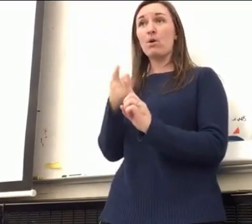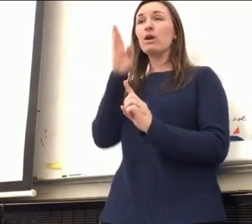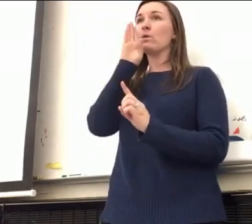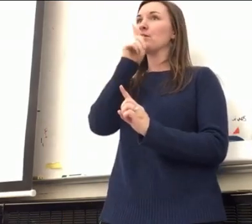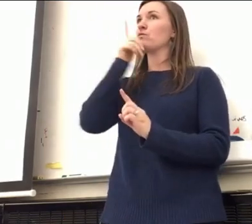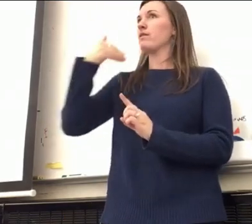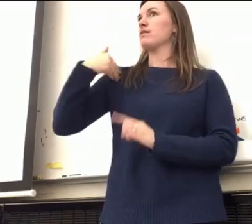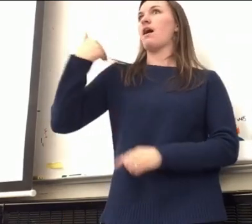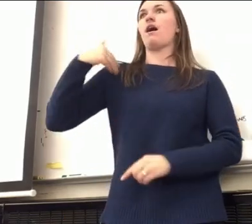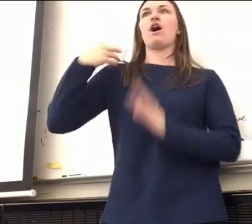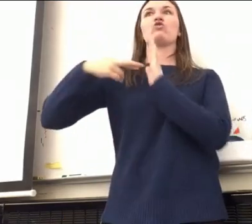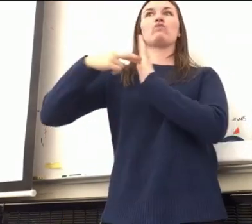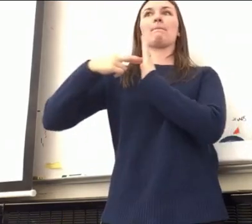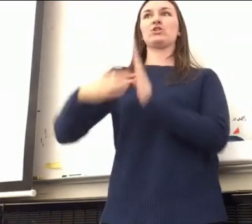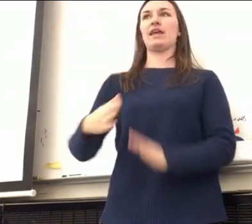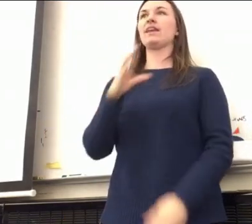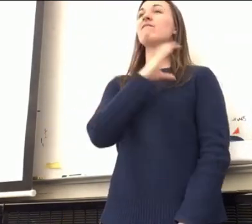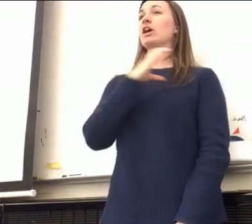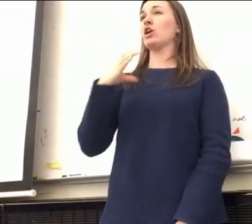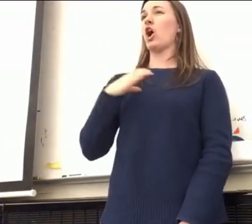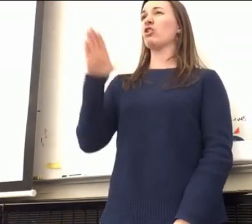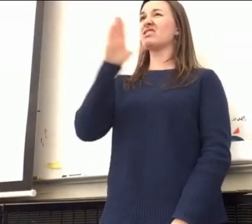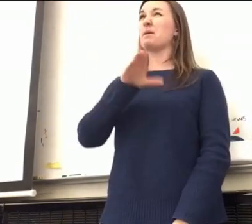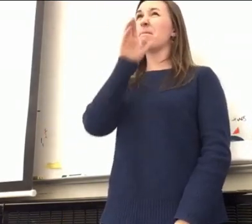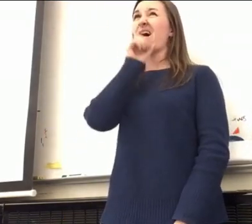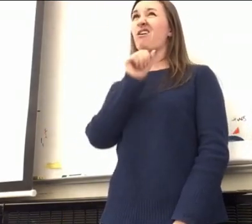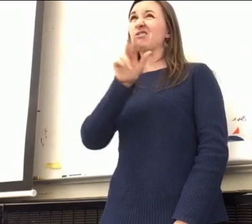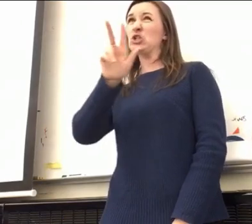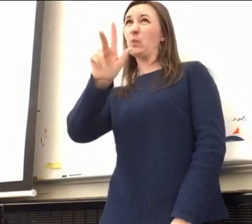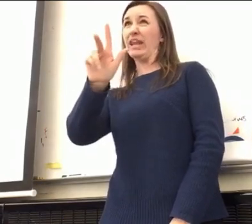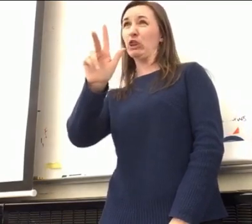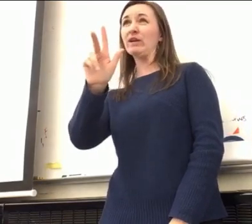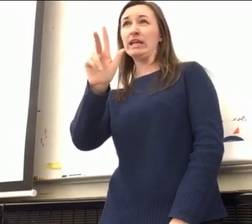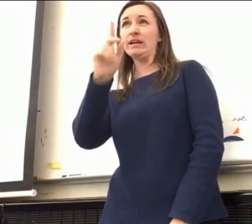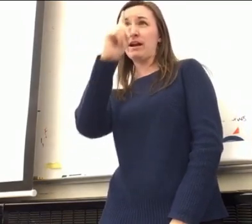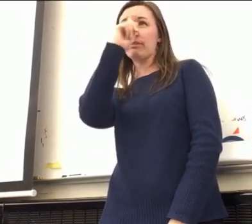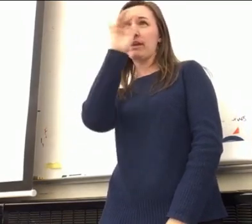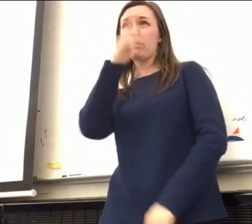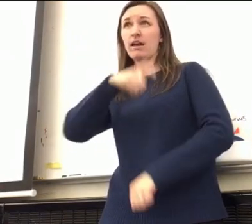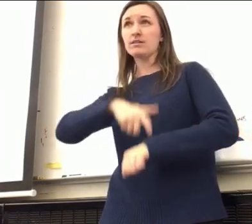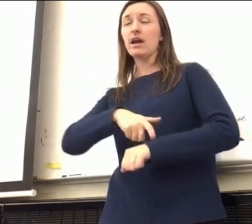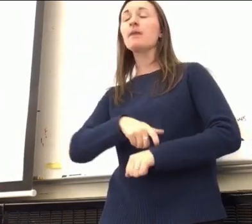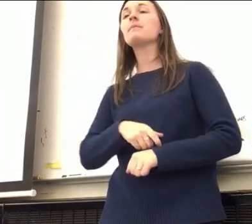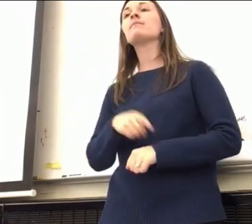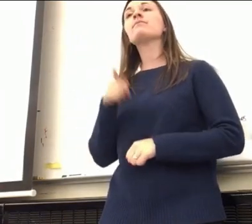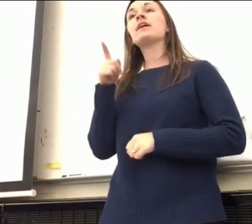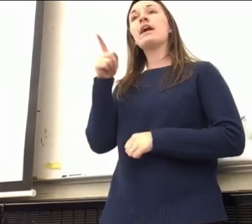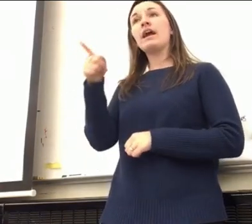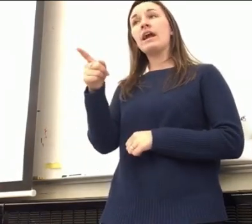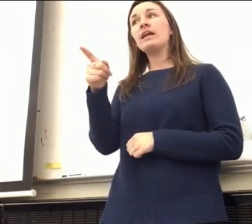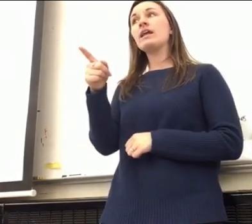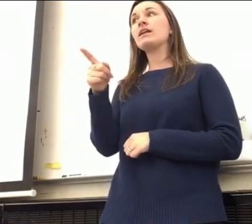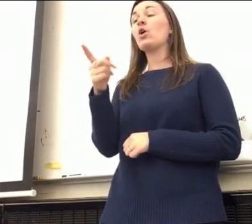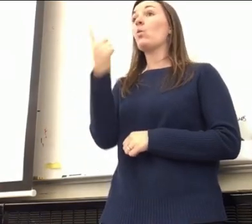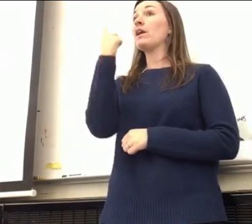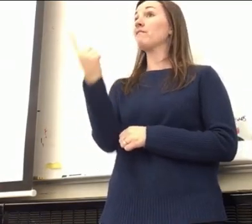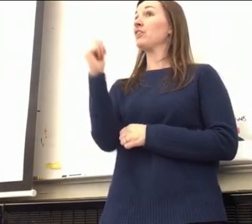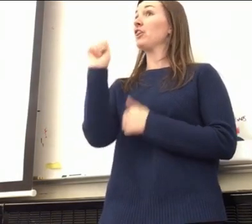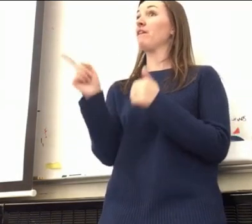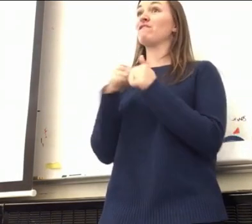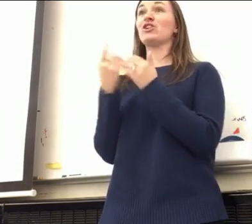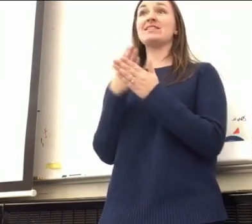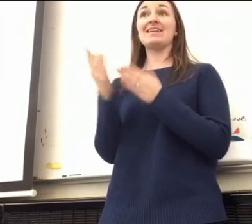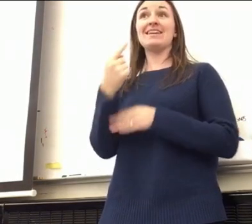young representative in the United States Congress, around 23 years old, if I remember correctly at this point. And this is going to be one of the first things he says that